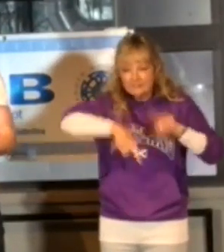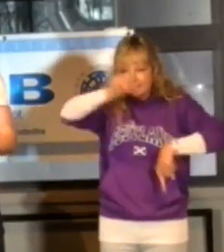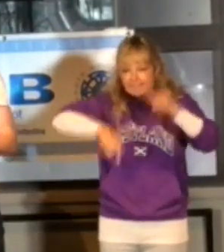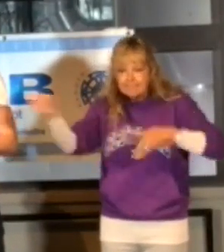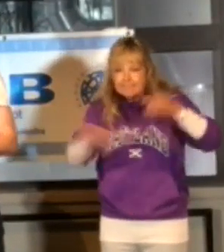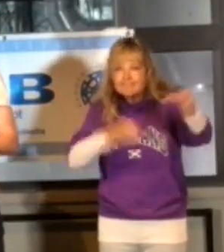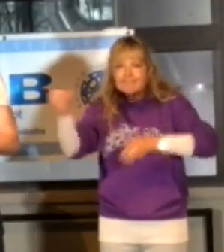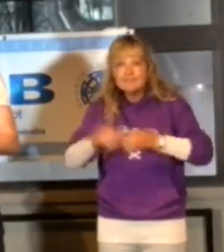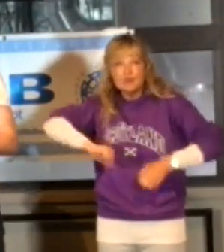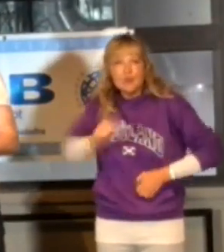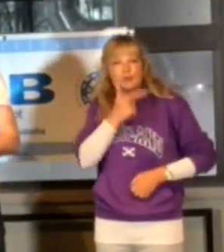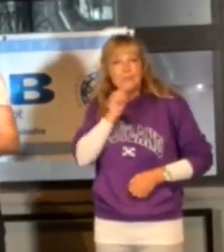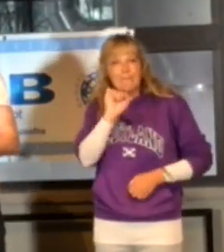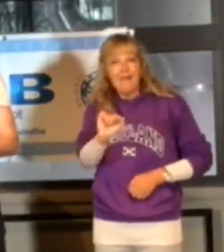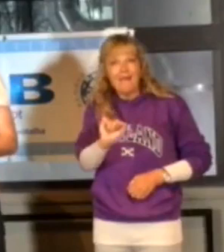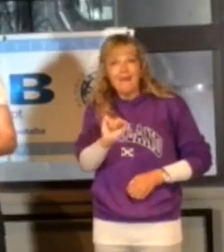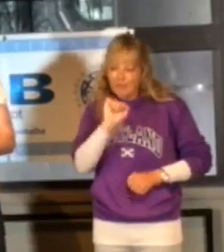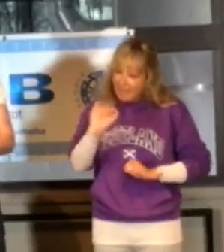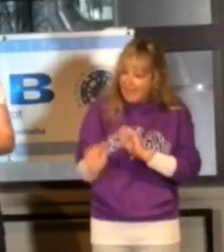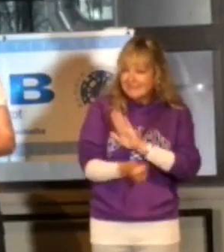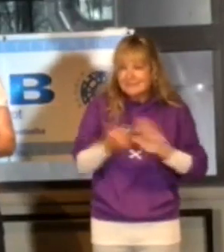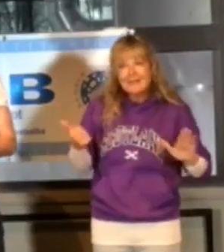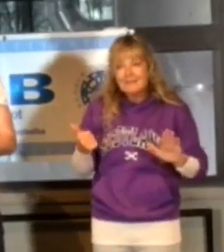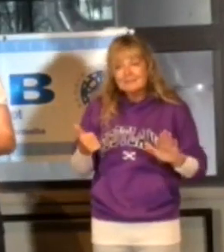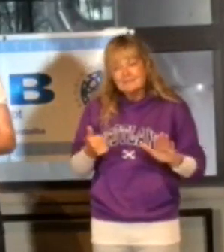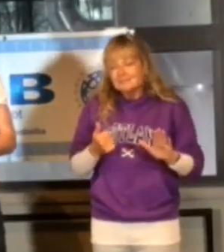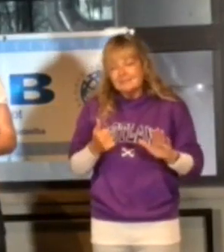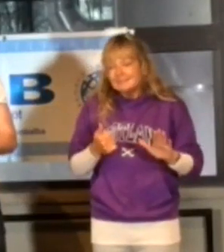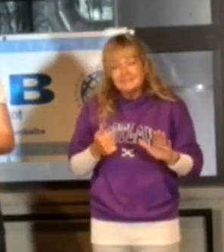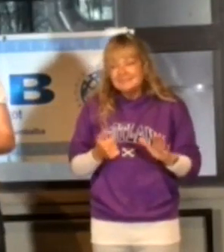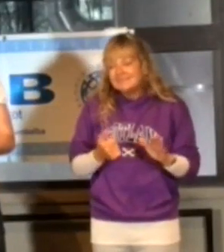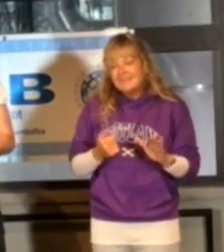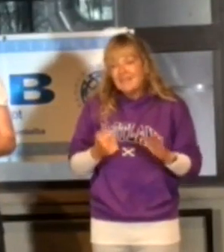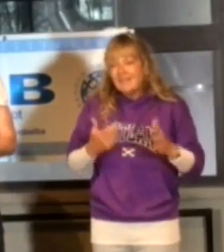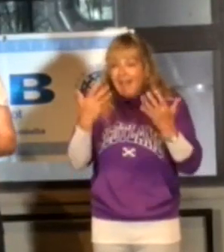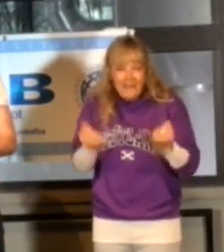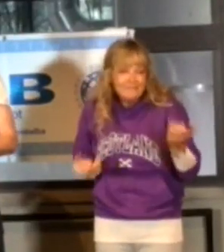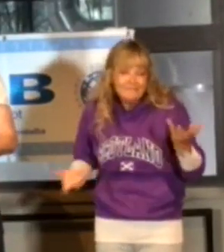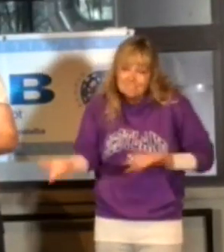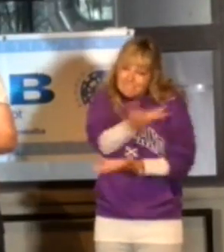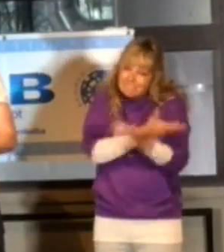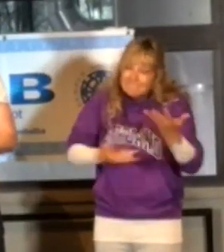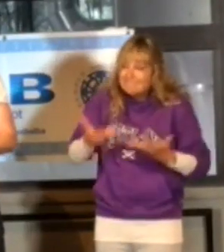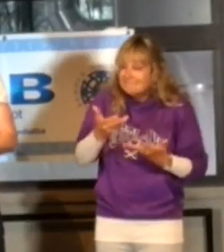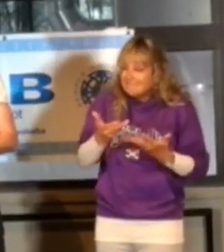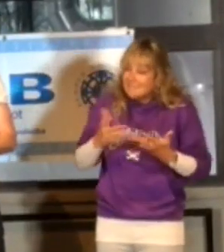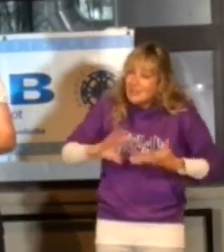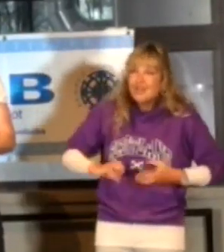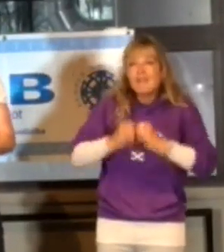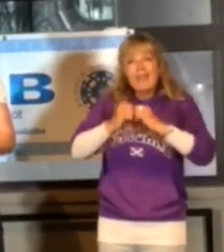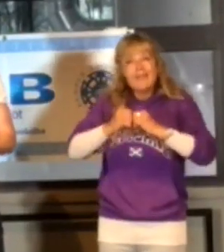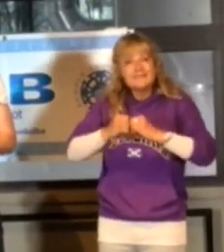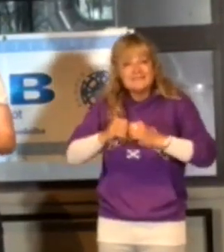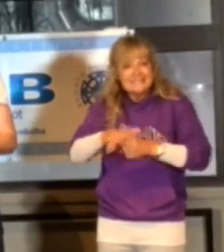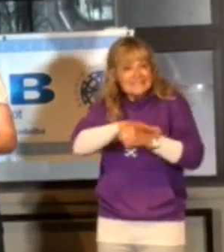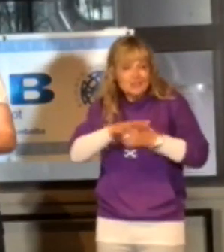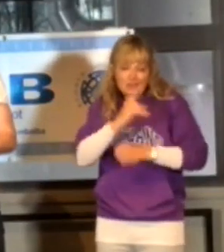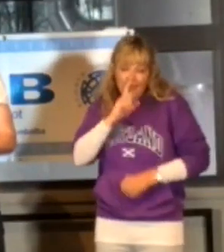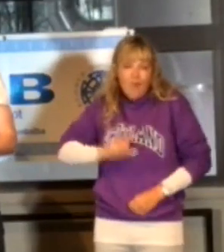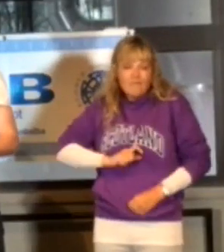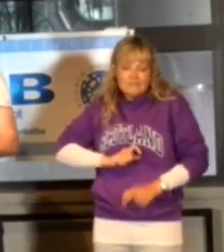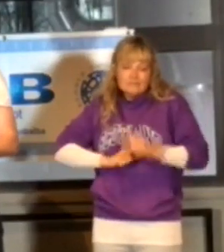Scottish independent movement. Because with all of these people having the conversations, building the confidence of those people